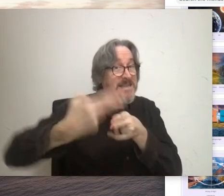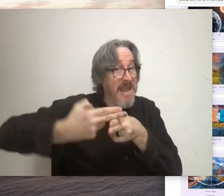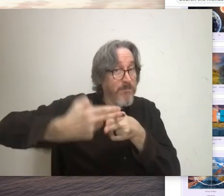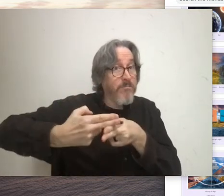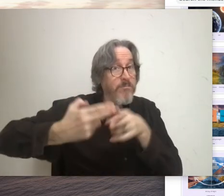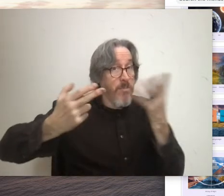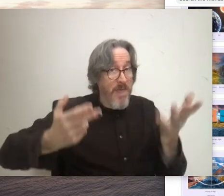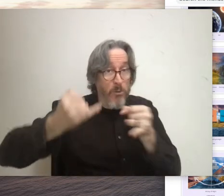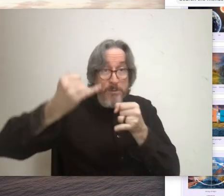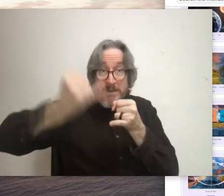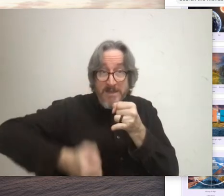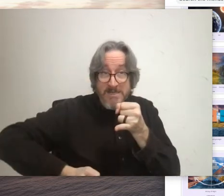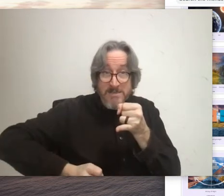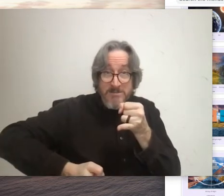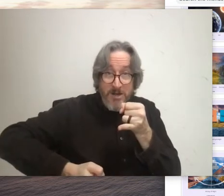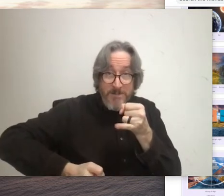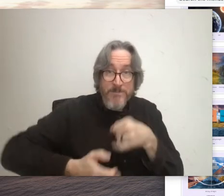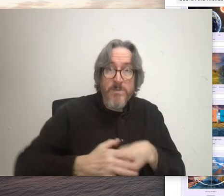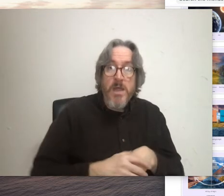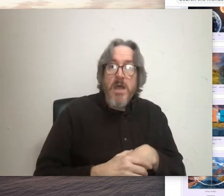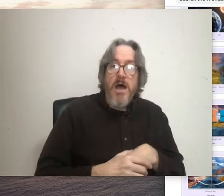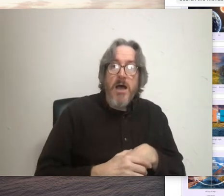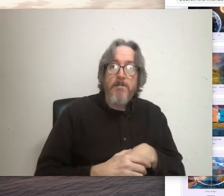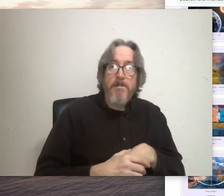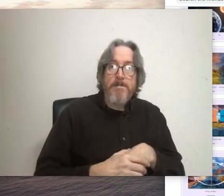Last name, that would be this, right?